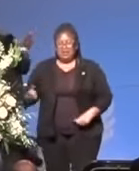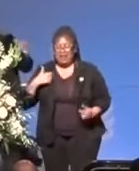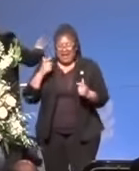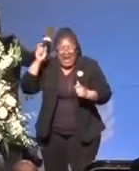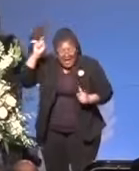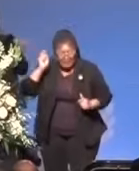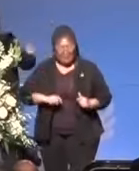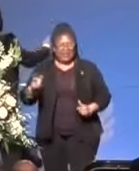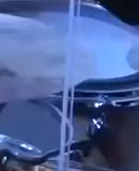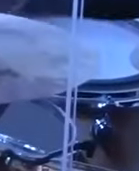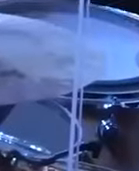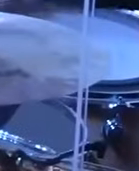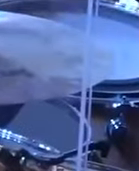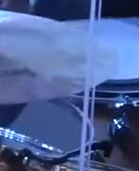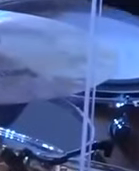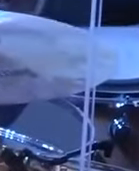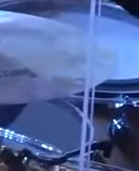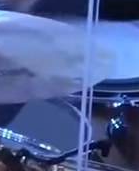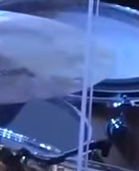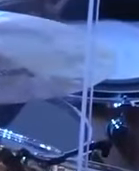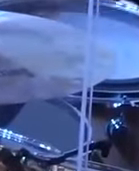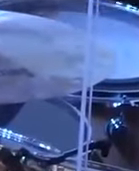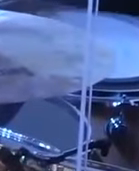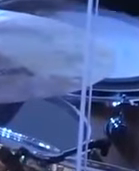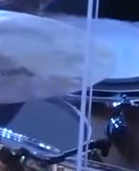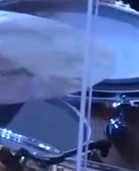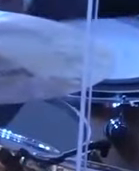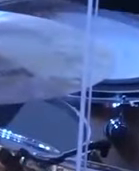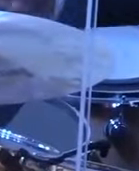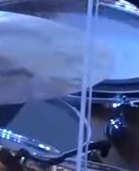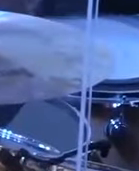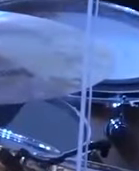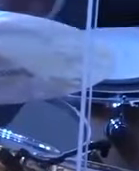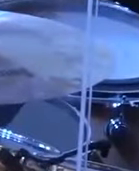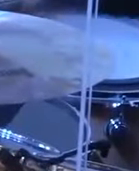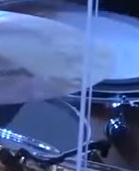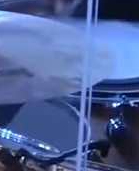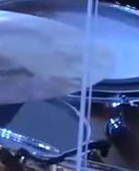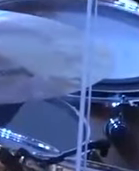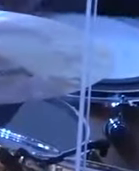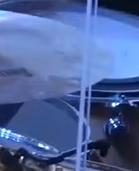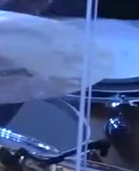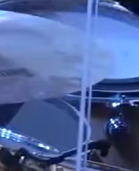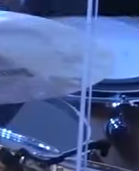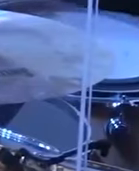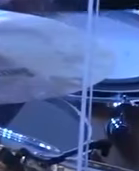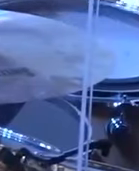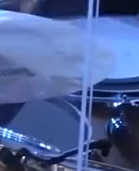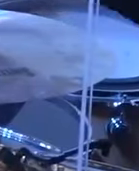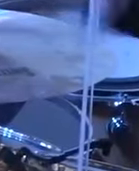for you if you slept